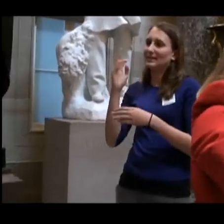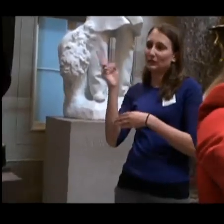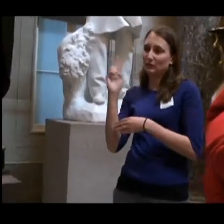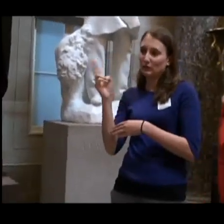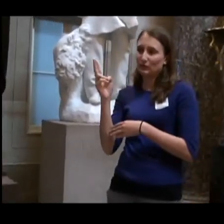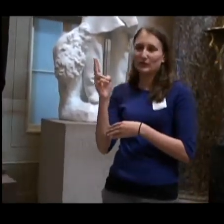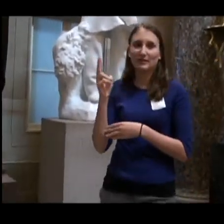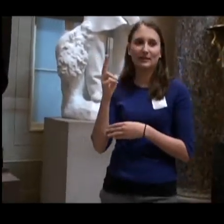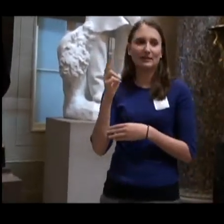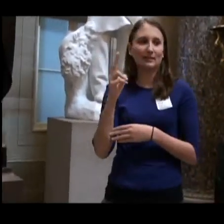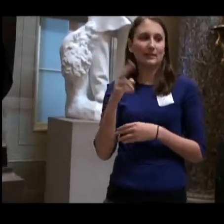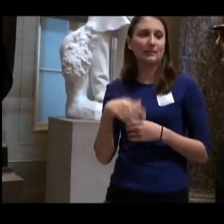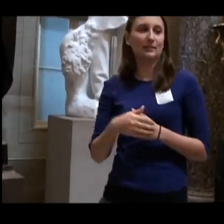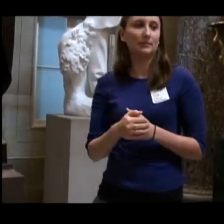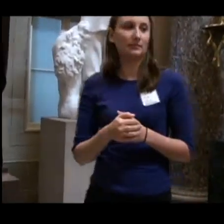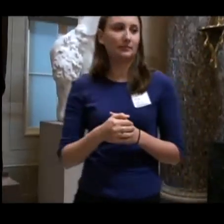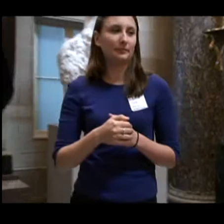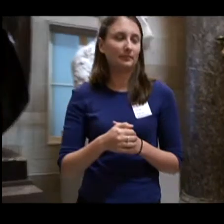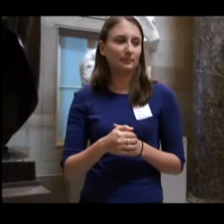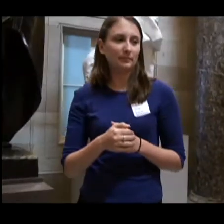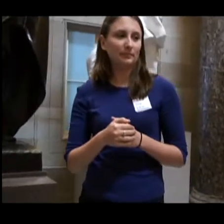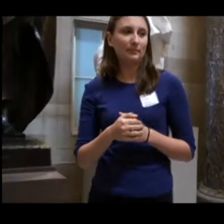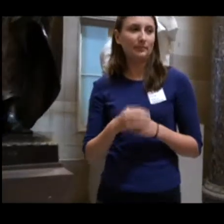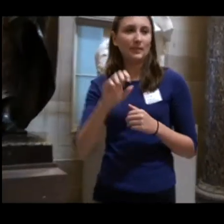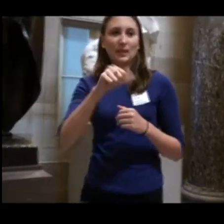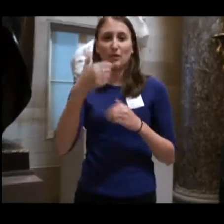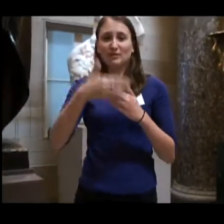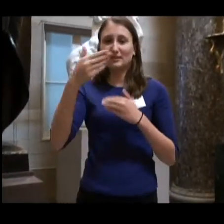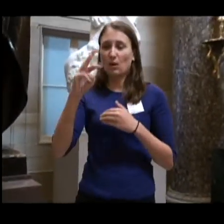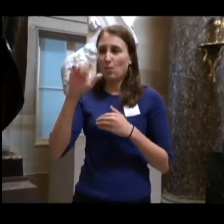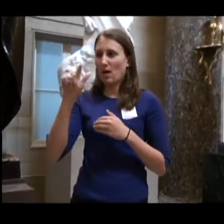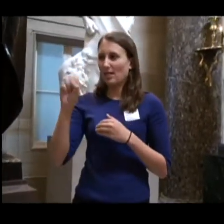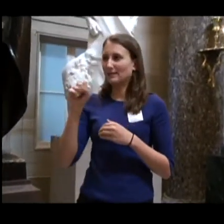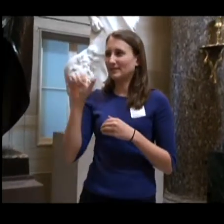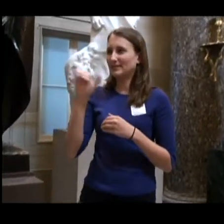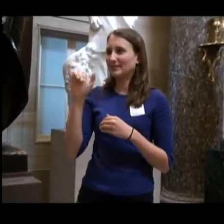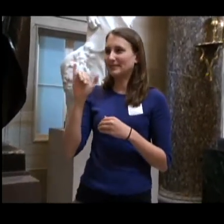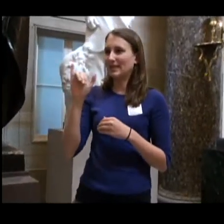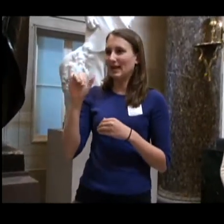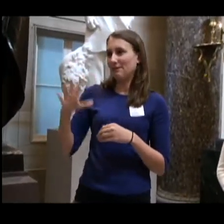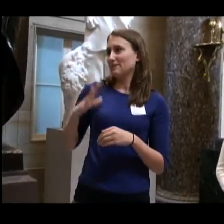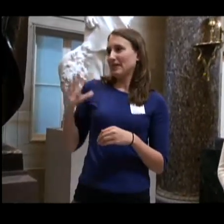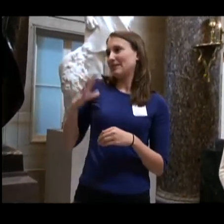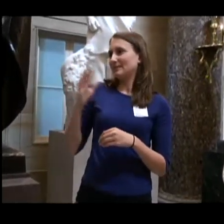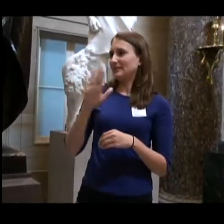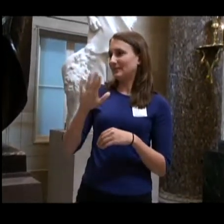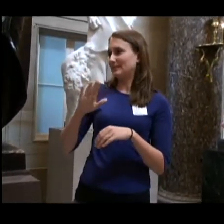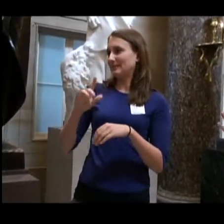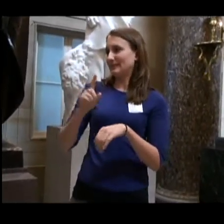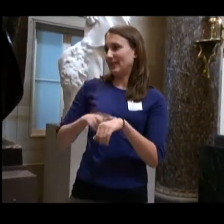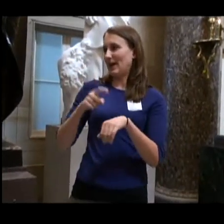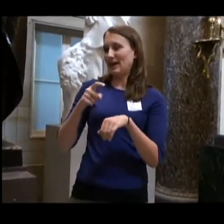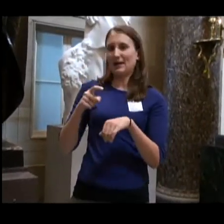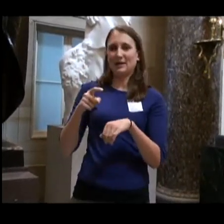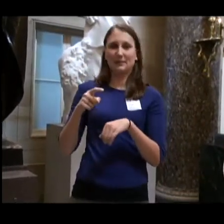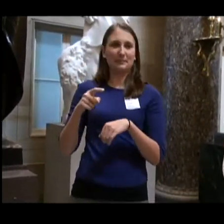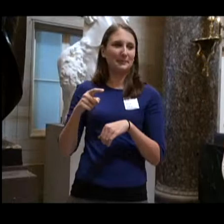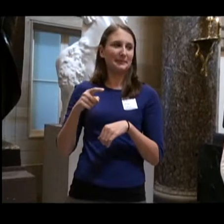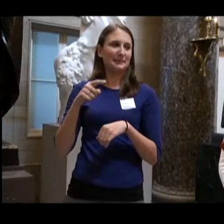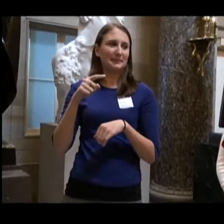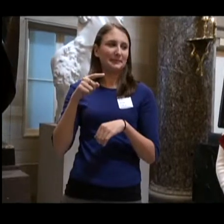you about Simon Willard, he was like the Rolex of his time. There wasn't probably any too much place in the Capitol that he didn't have a